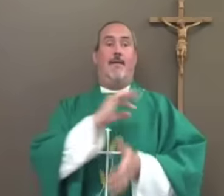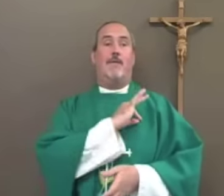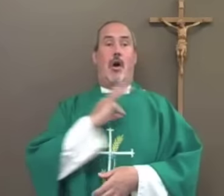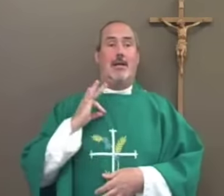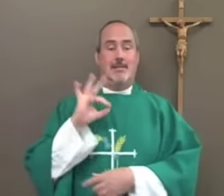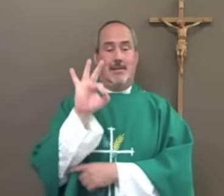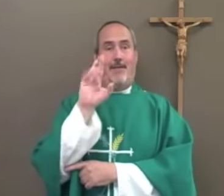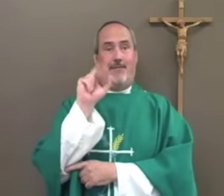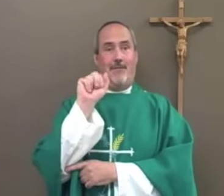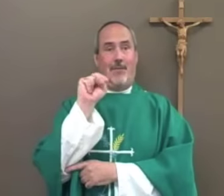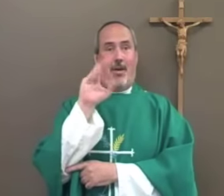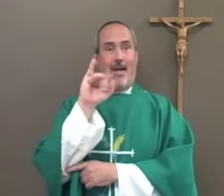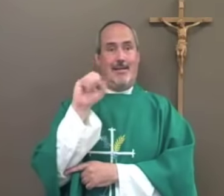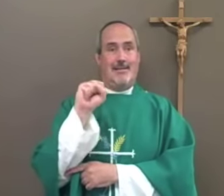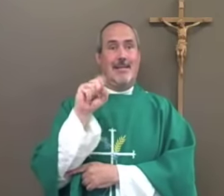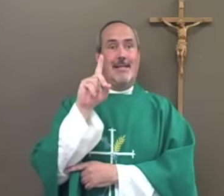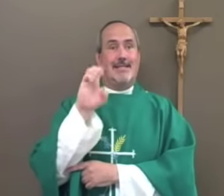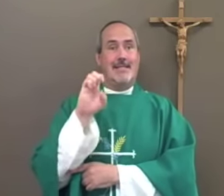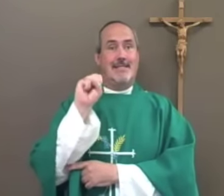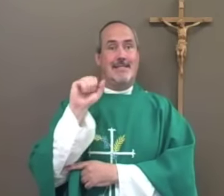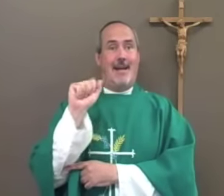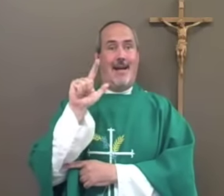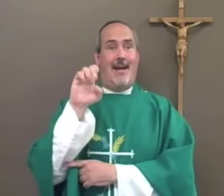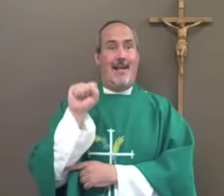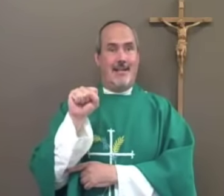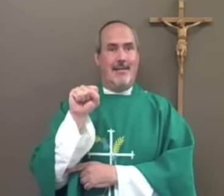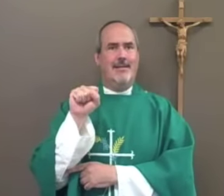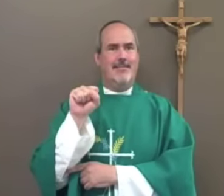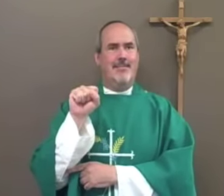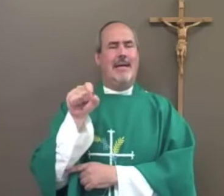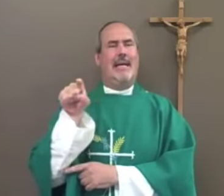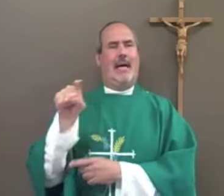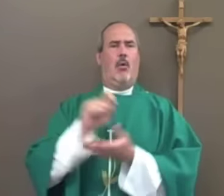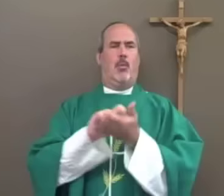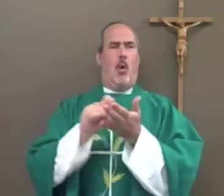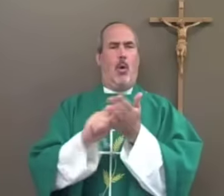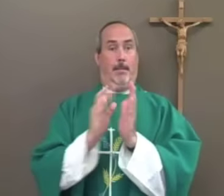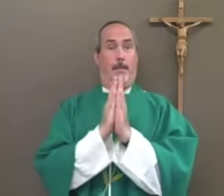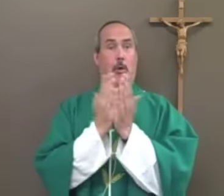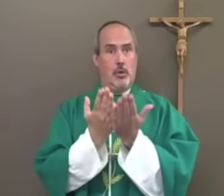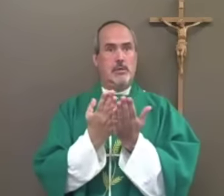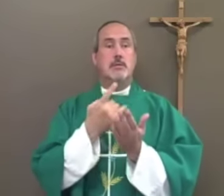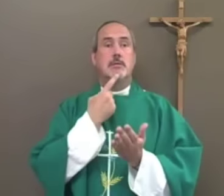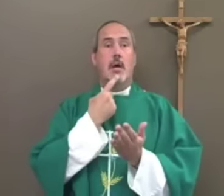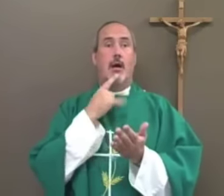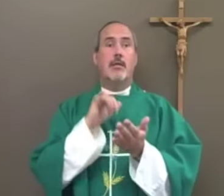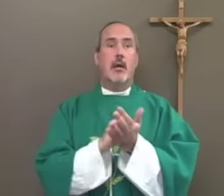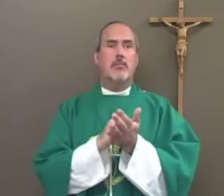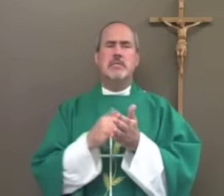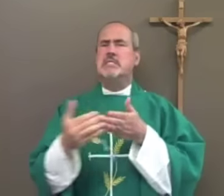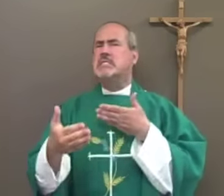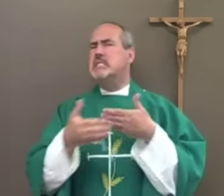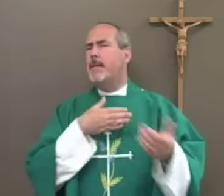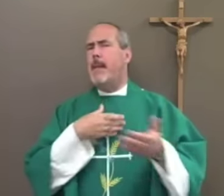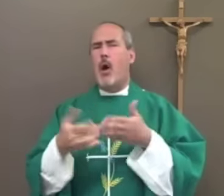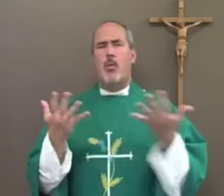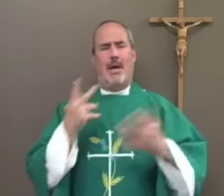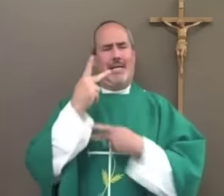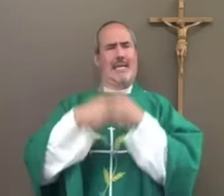One of the famous saints, named Saint Francis de Sales, wrote a book that talks about how